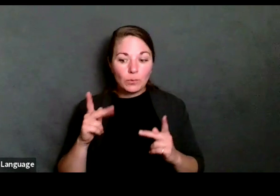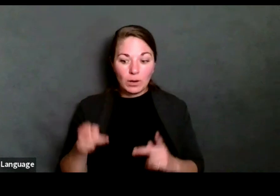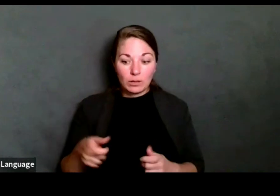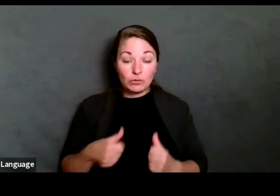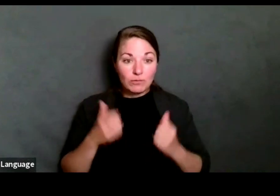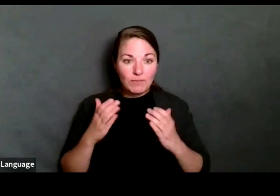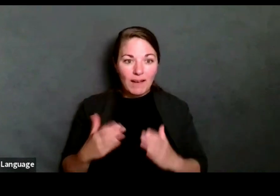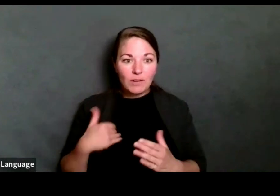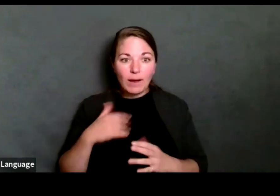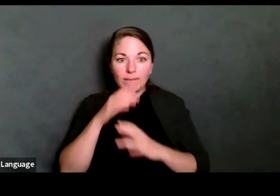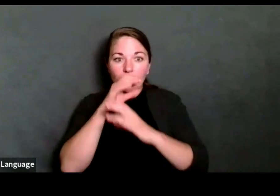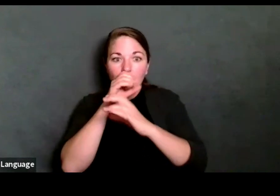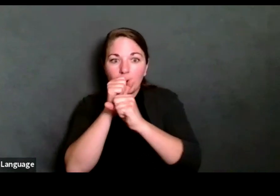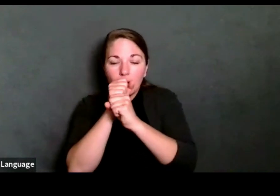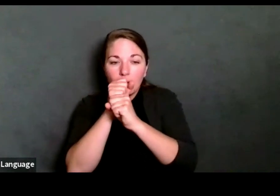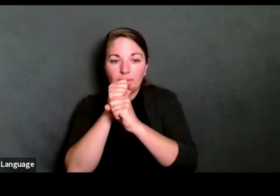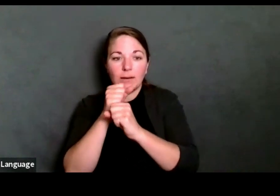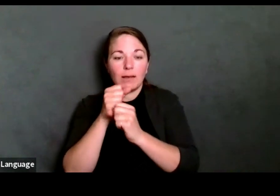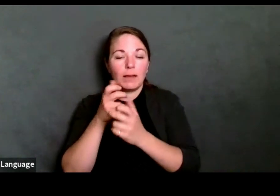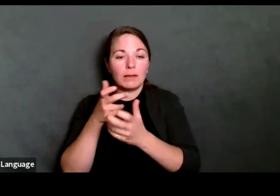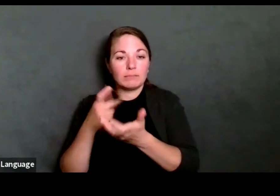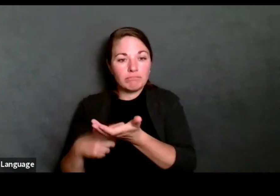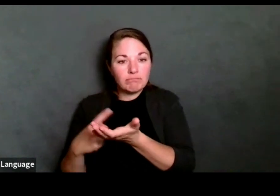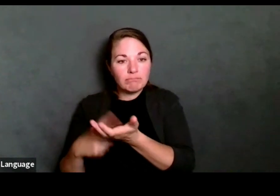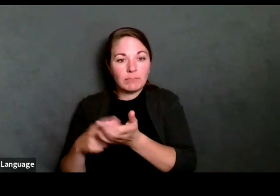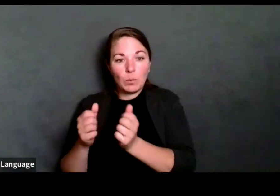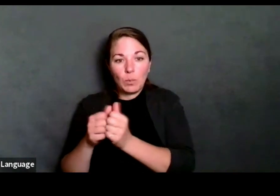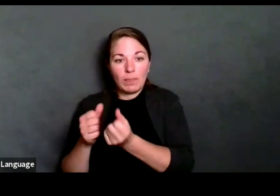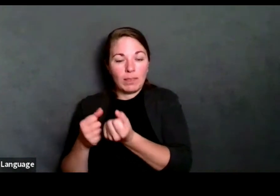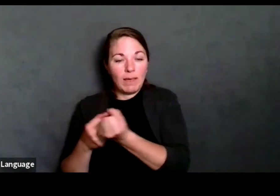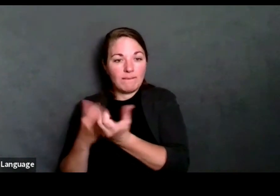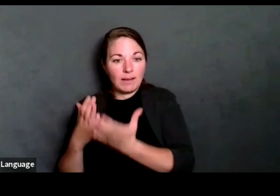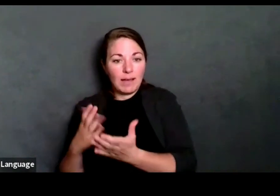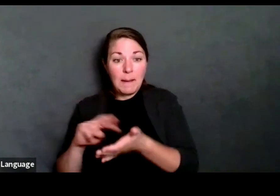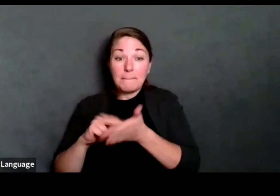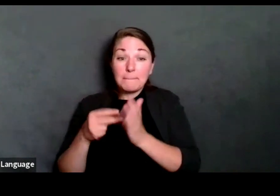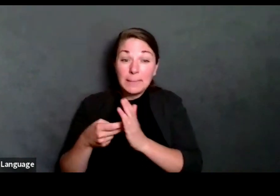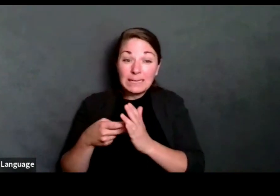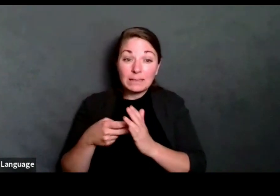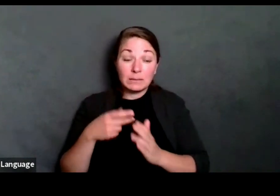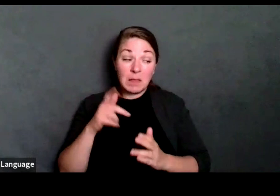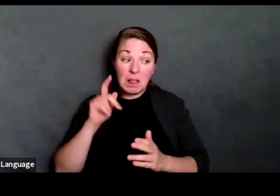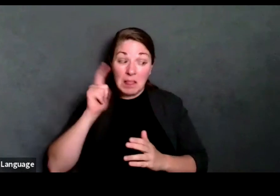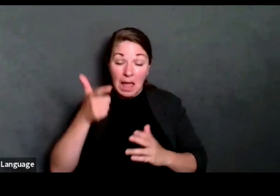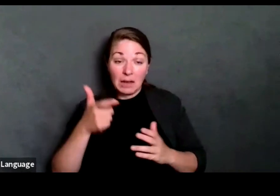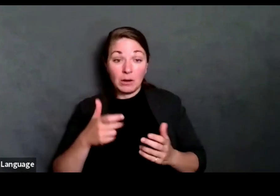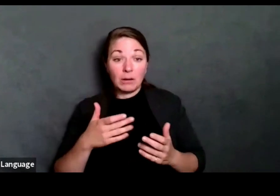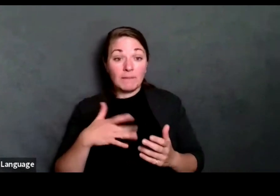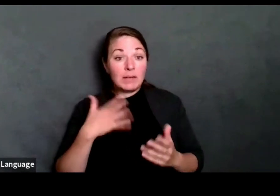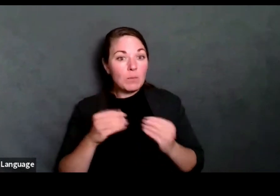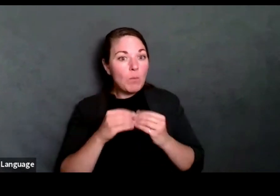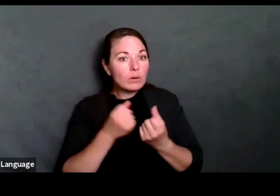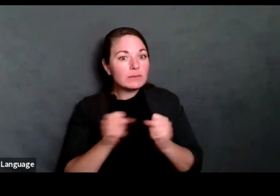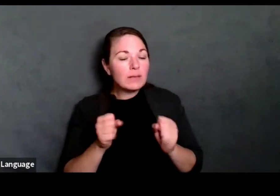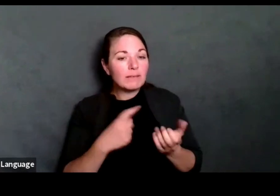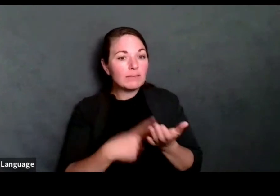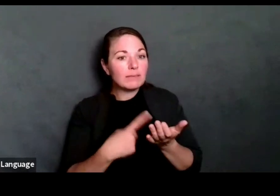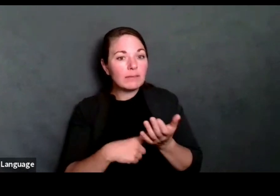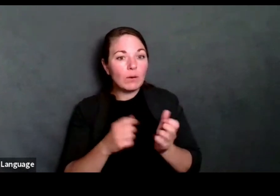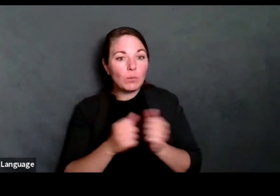me can make them feel safer to talk with you. You're proving to them that their consent